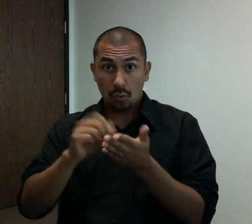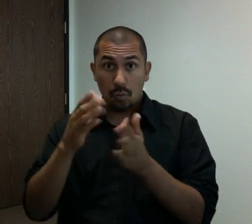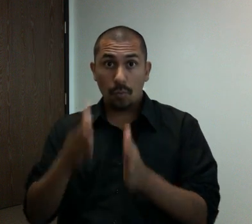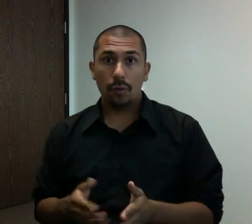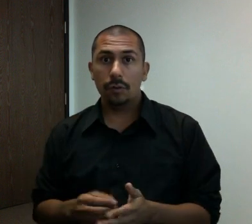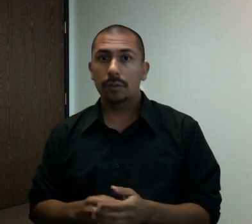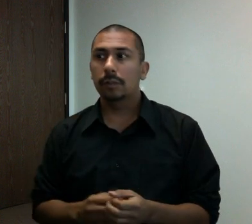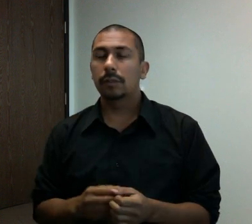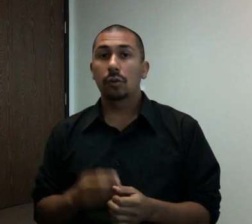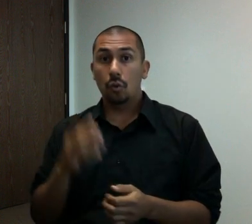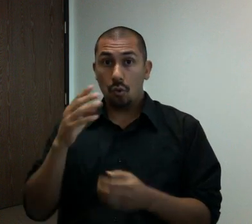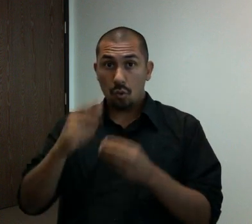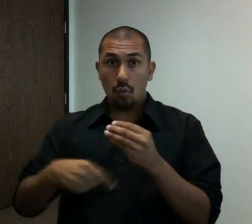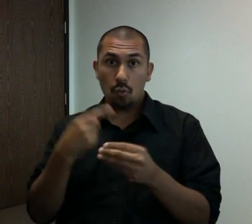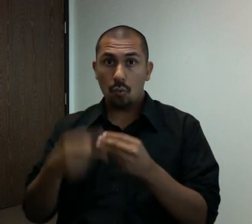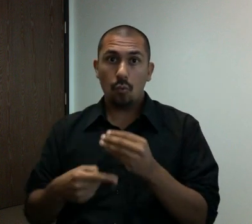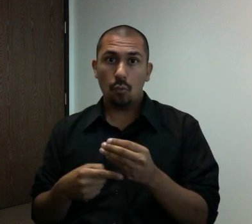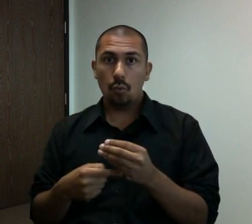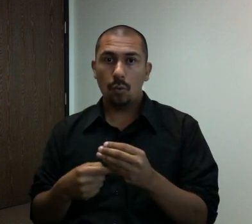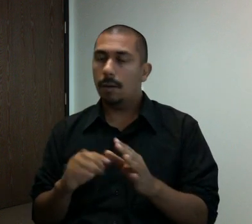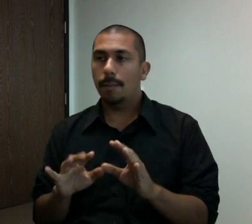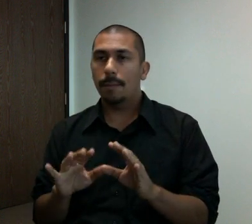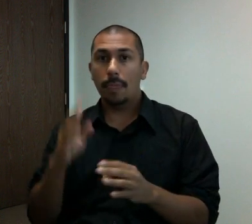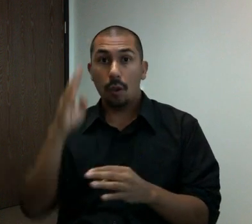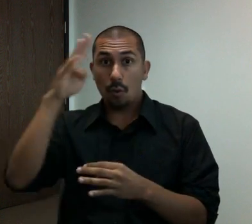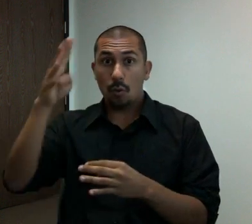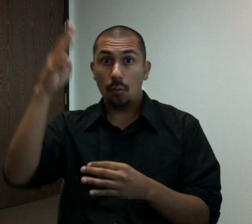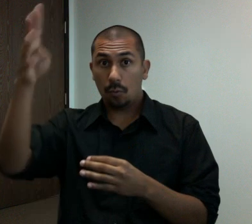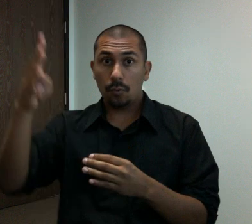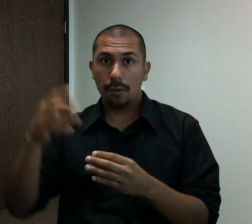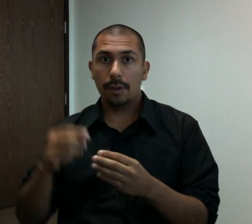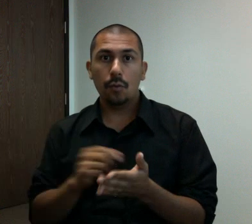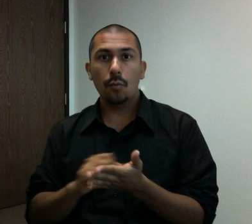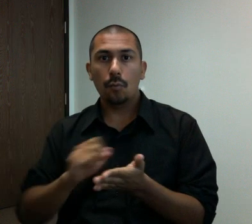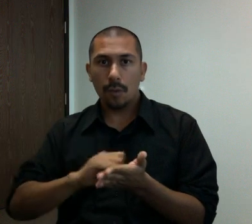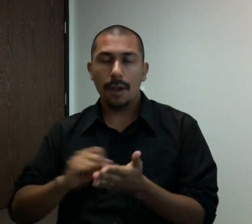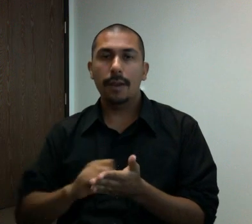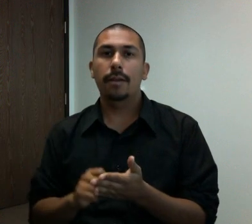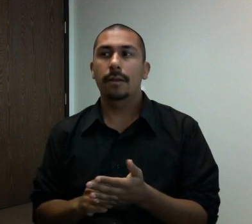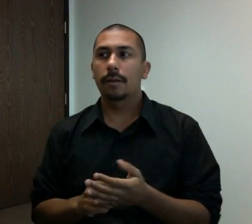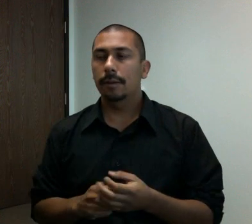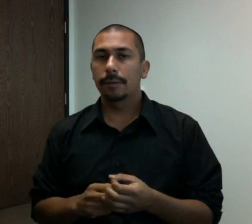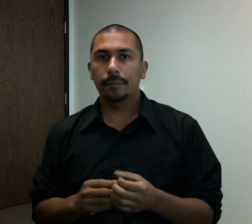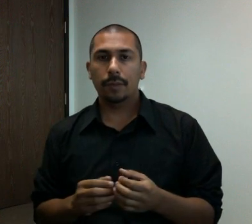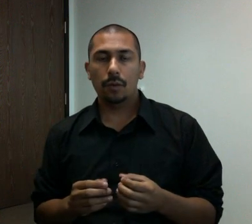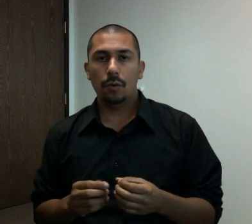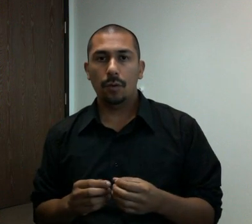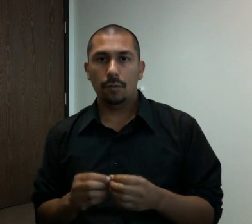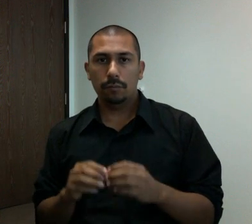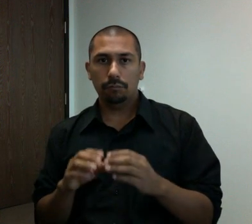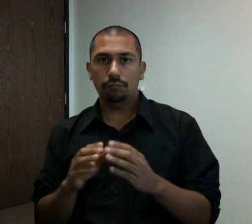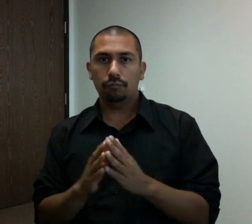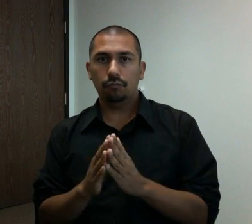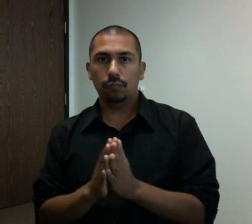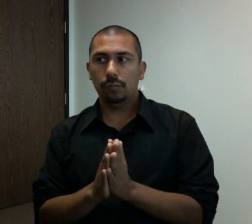even, just thinking about using that with freshmen students on a skills level, you really get some kind of interesting projects. And so